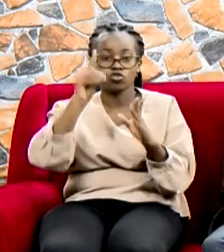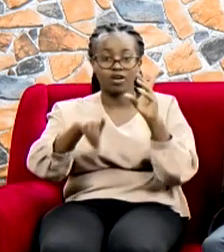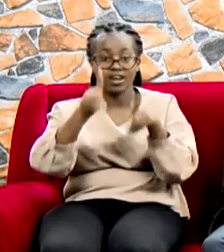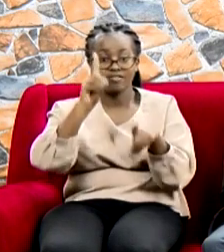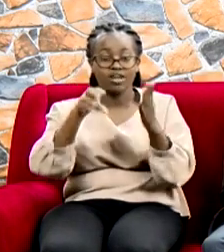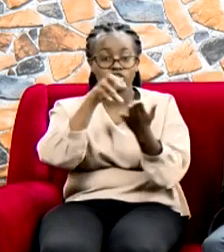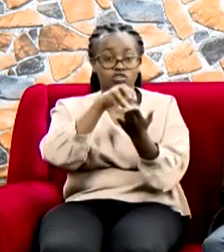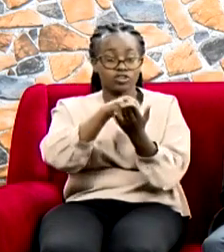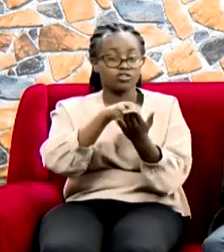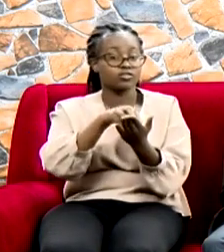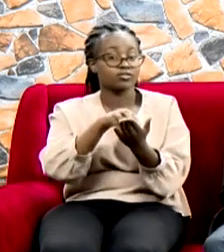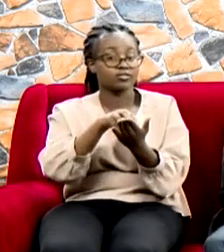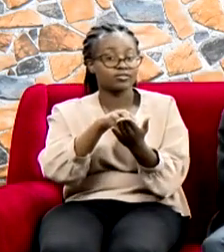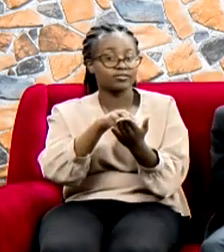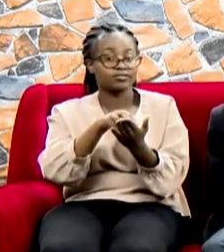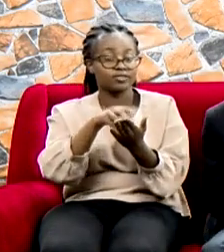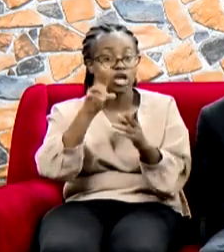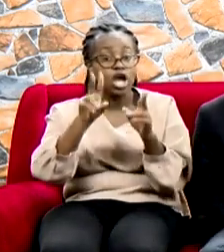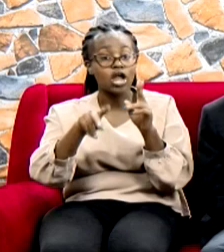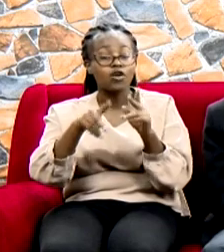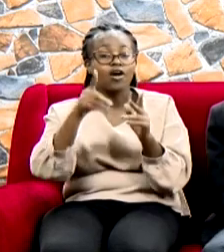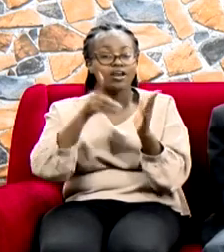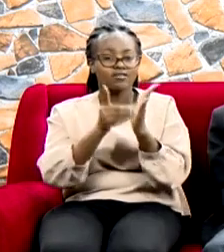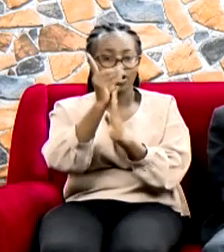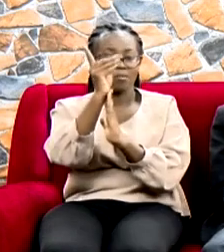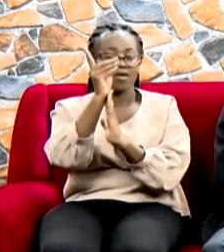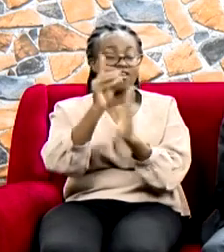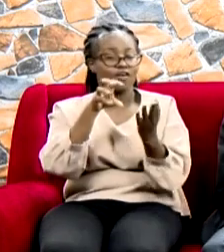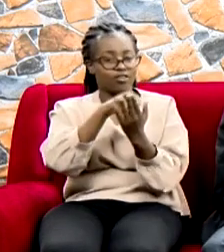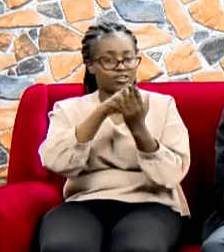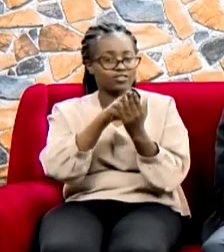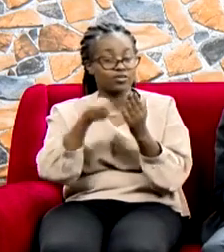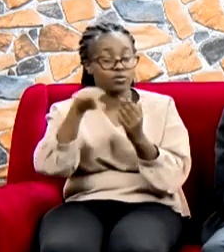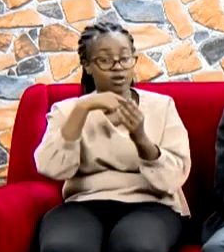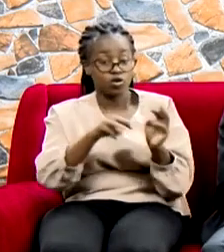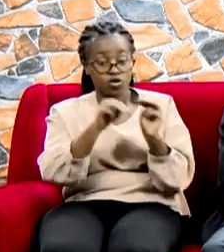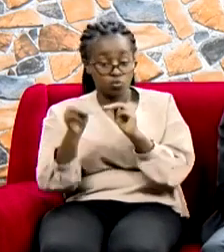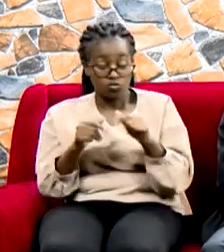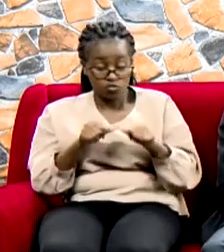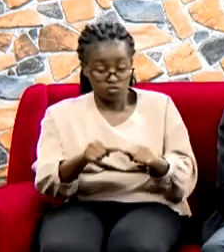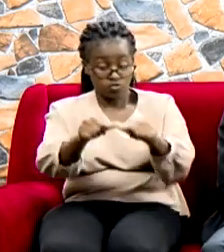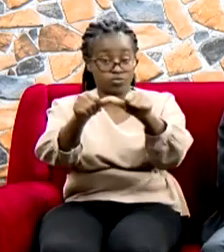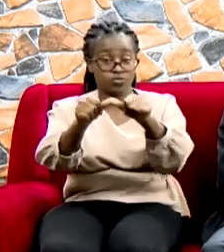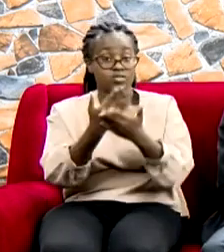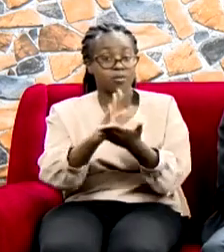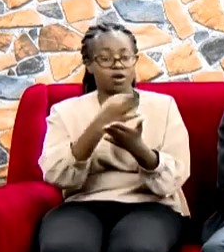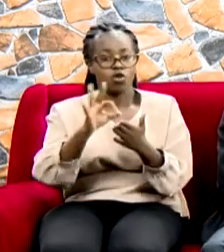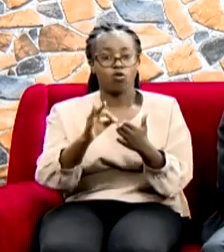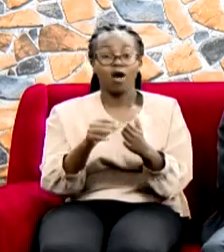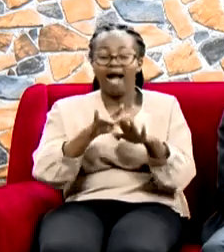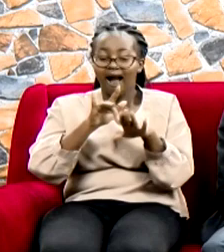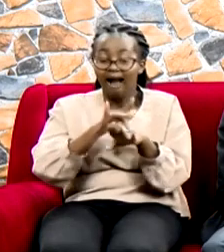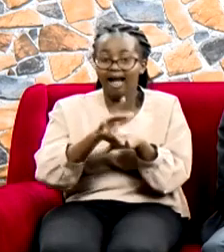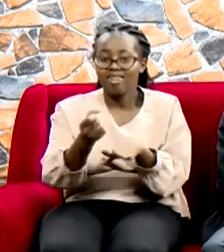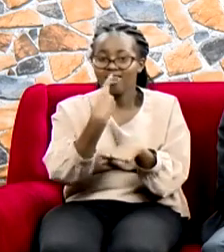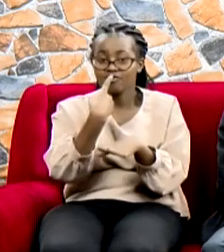neurodiverse conditions, right? Neurodevelopmental. Yes. Neurodevelopmental conditions. So we're going to move on onto the part of